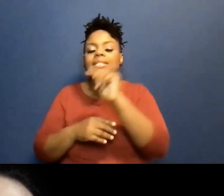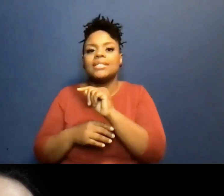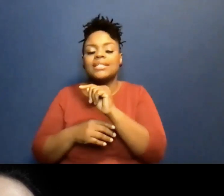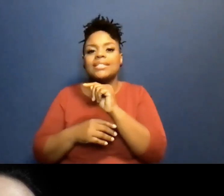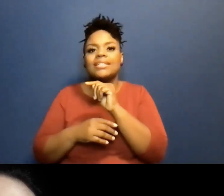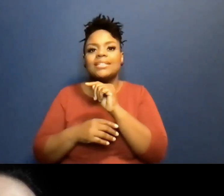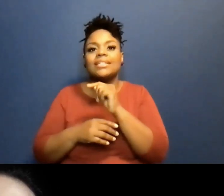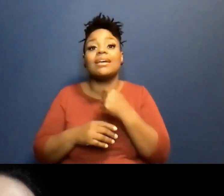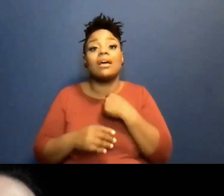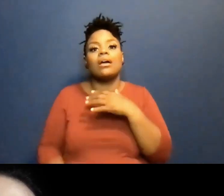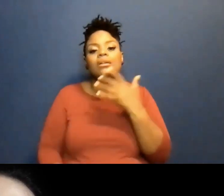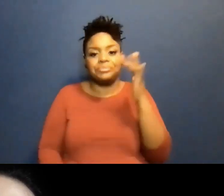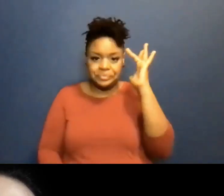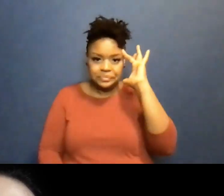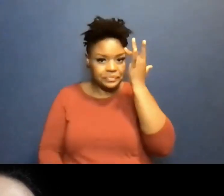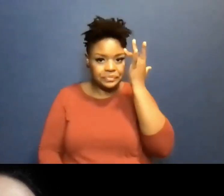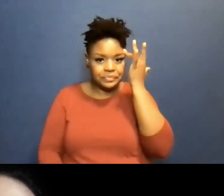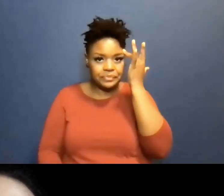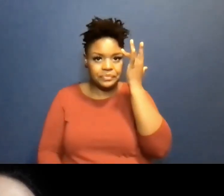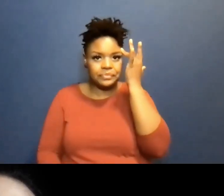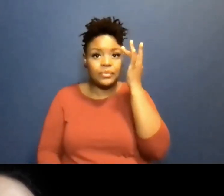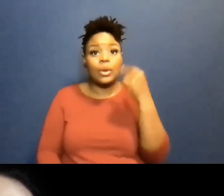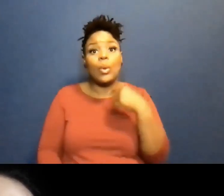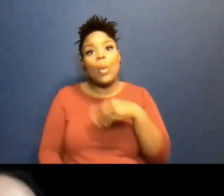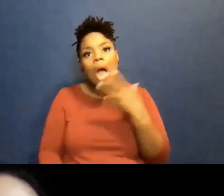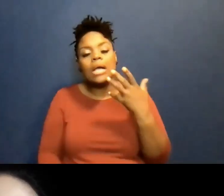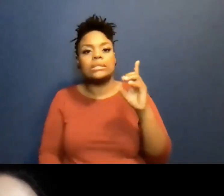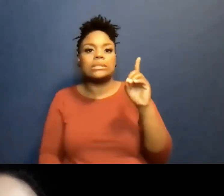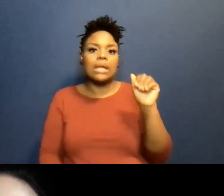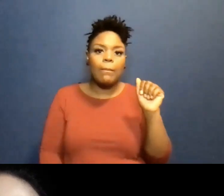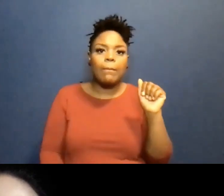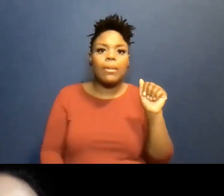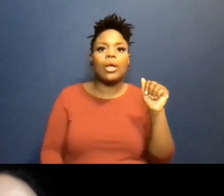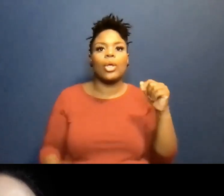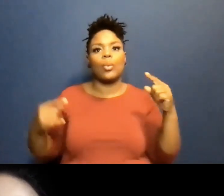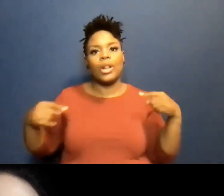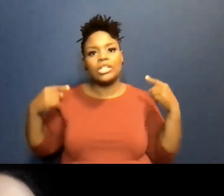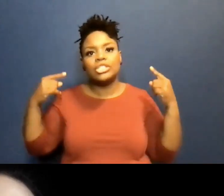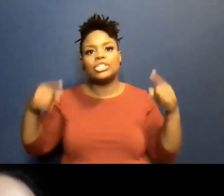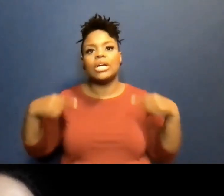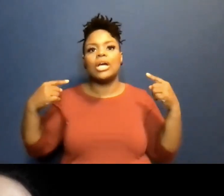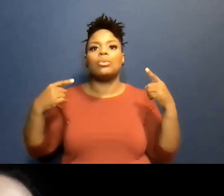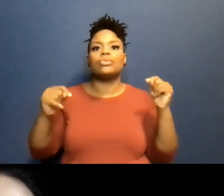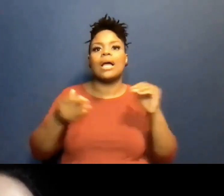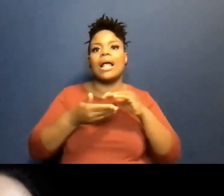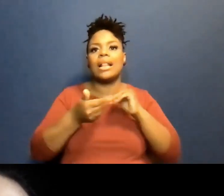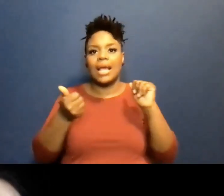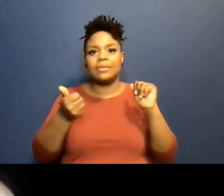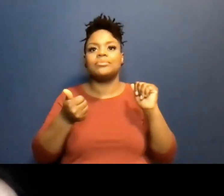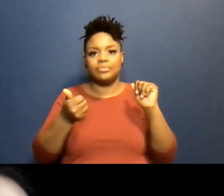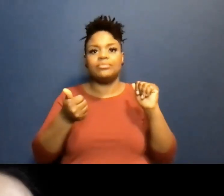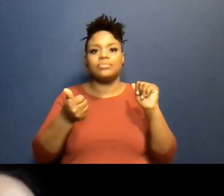like white disabled men in wheelchairs trying to get laid. Like we've been there, we've done that. I